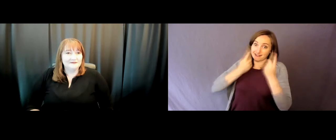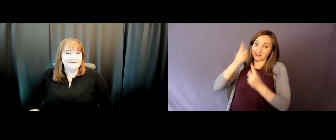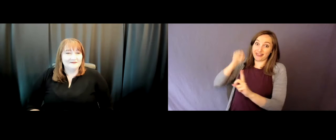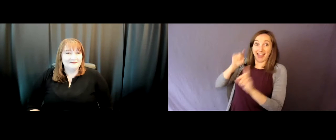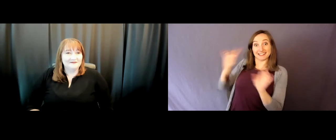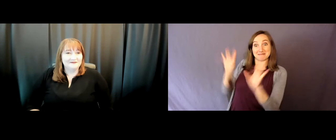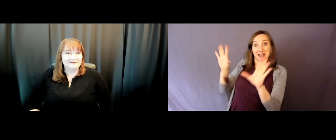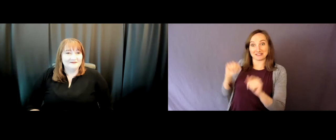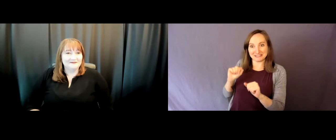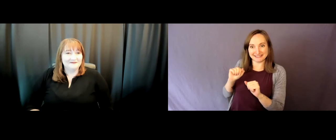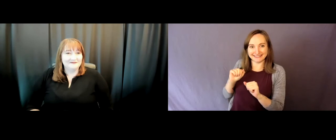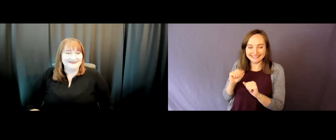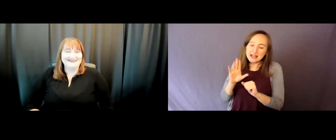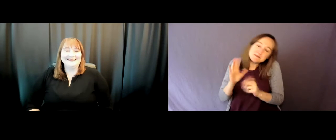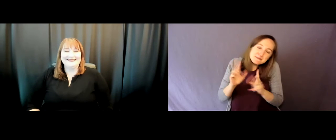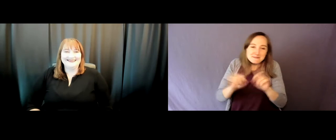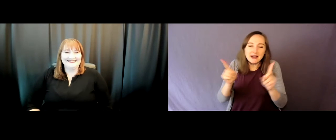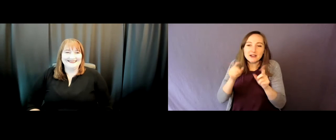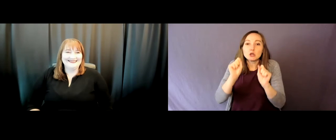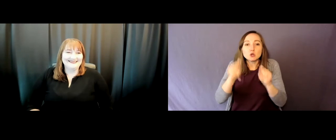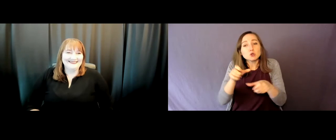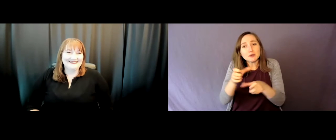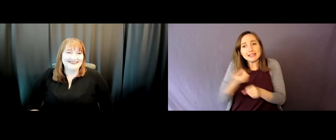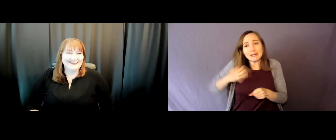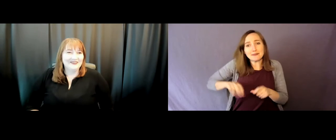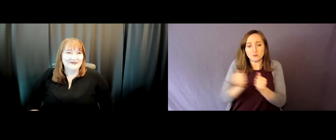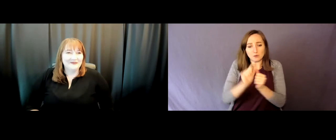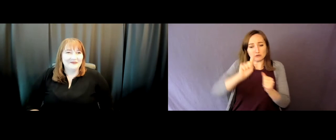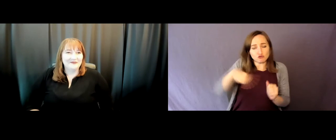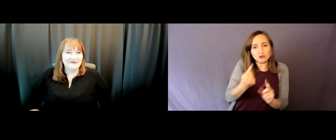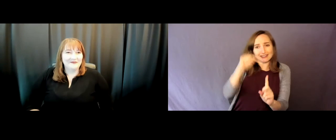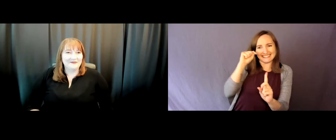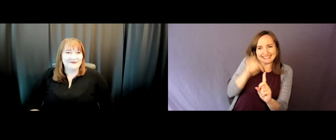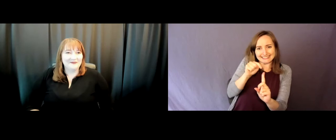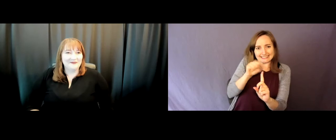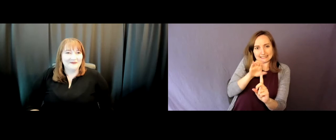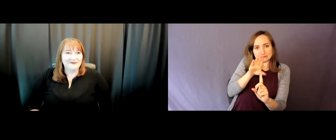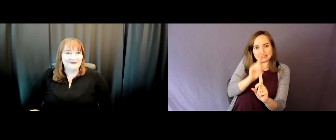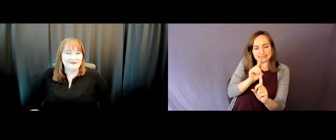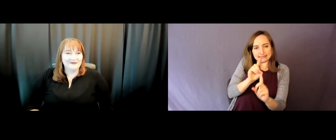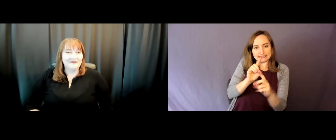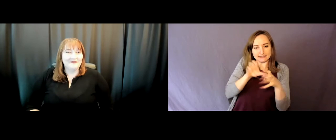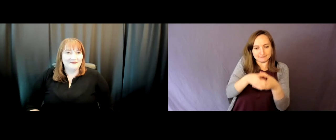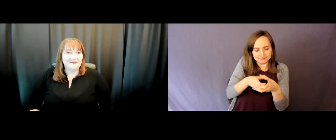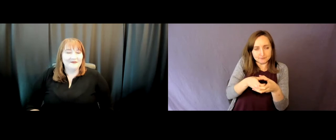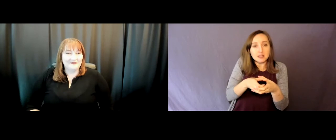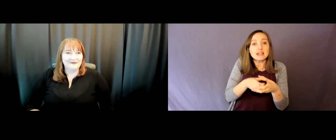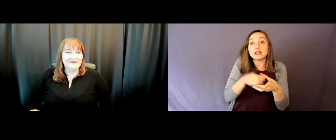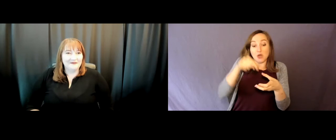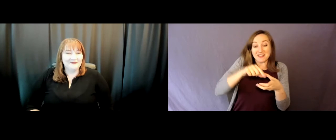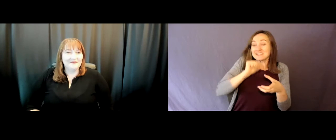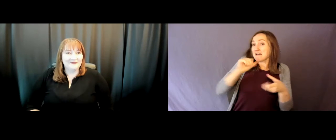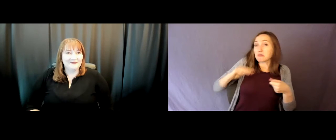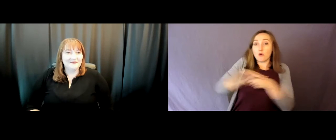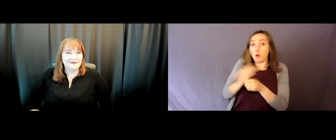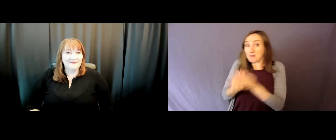But like I said, you can get a lot of benefits too with just the CBD isolate, which isn't the whole plant, but